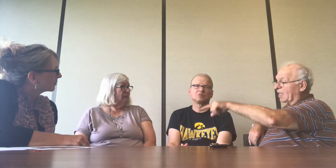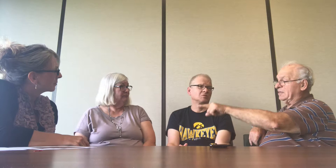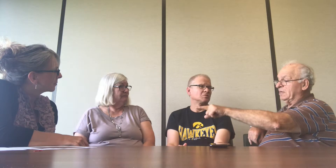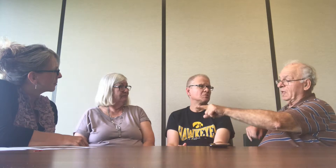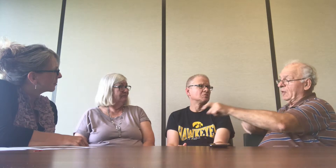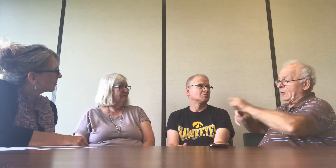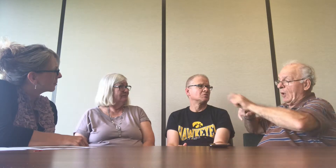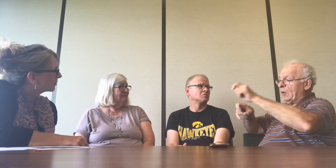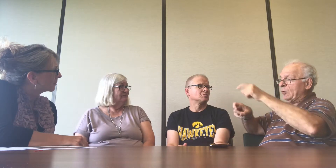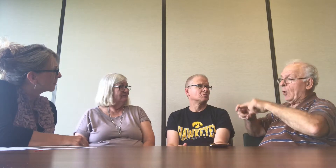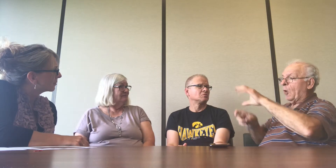Chris,